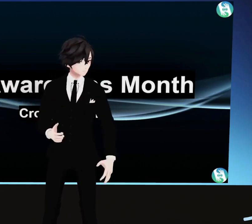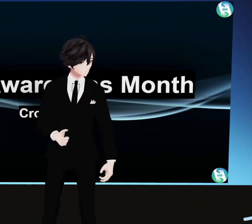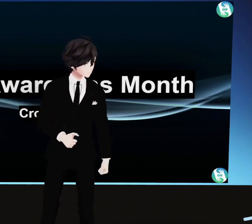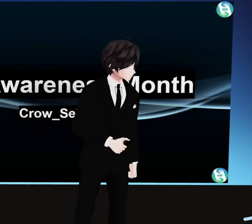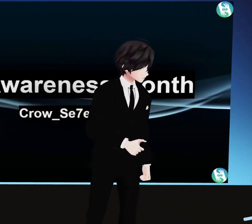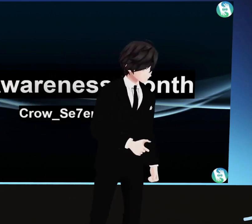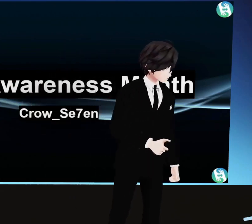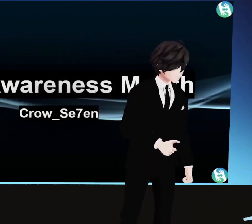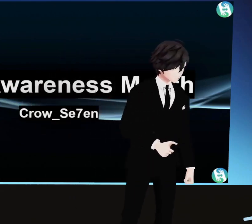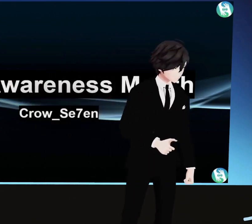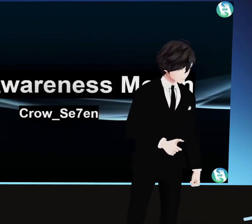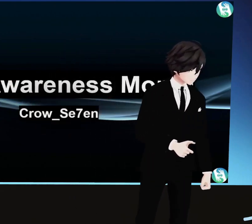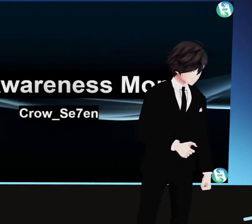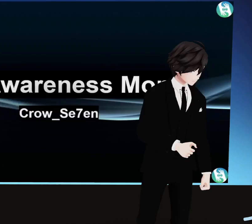Let's go ahead and begin.